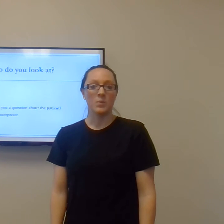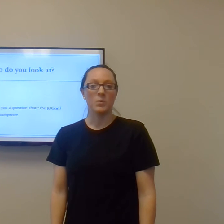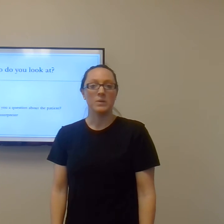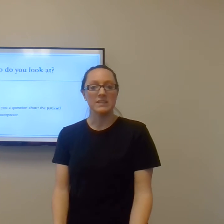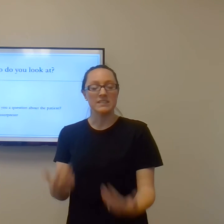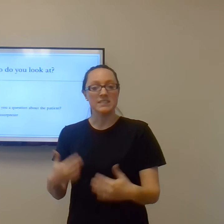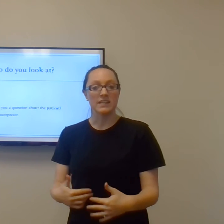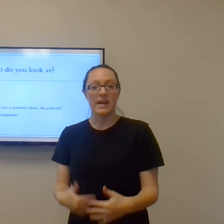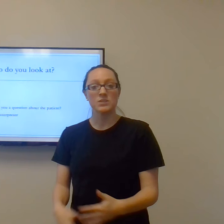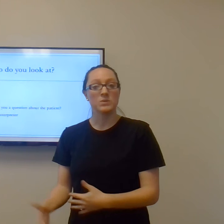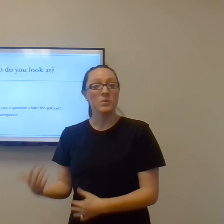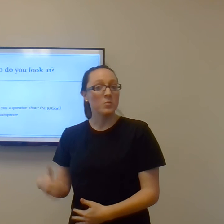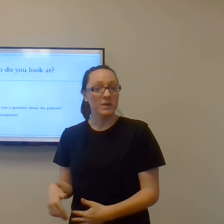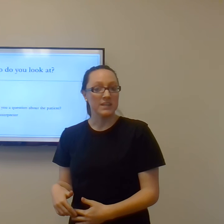When we did this in class, we role played it